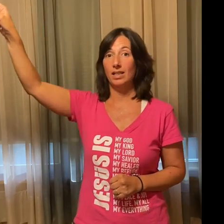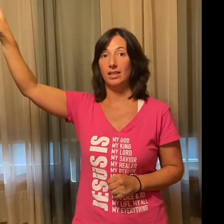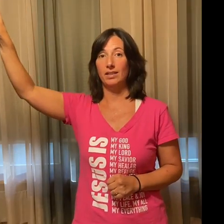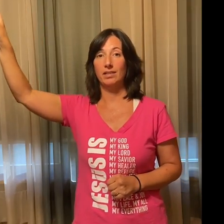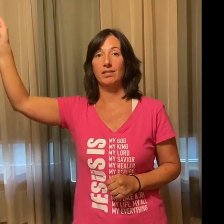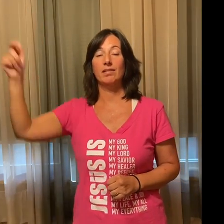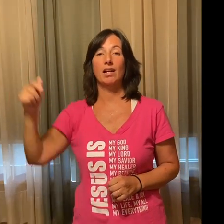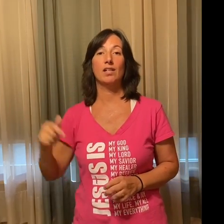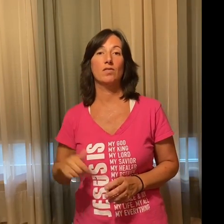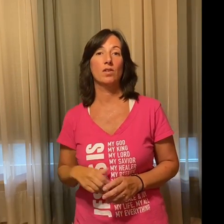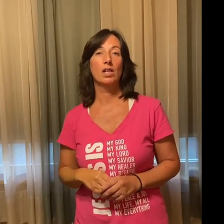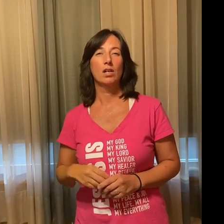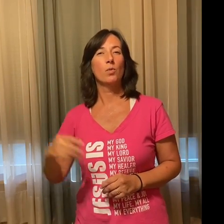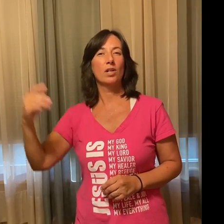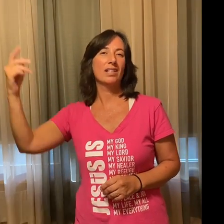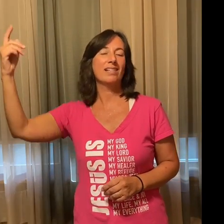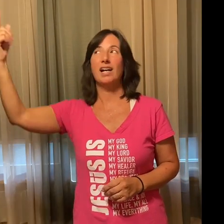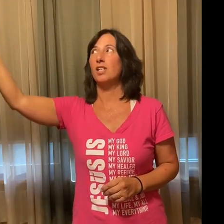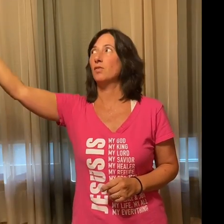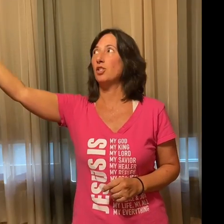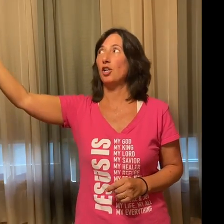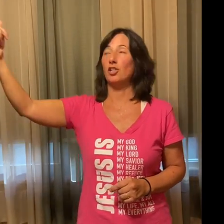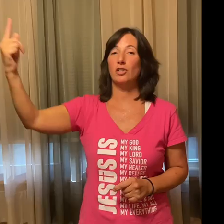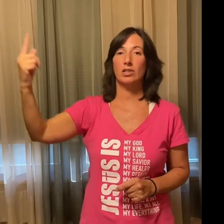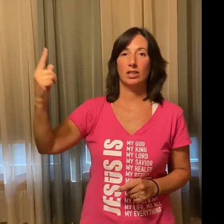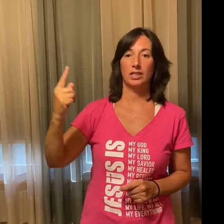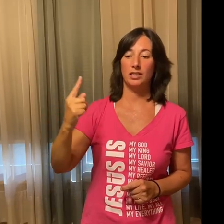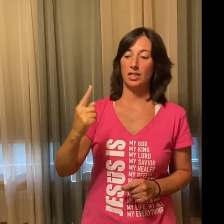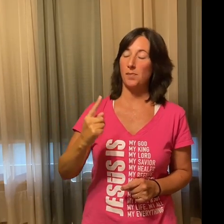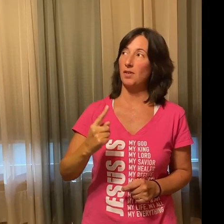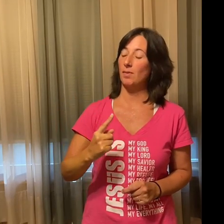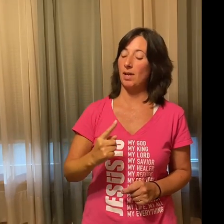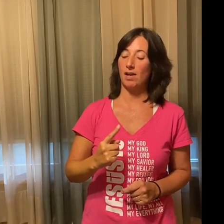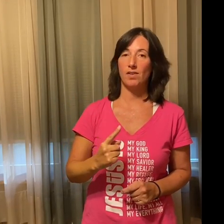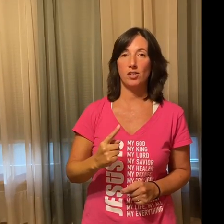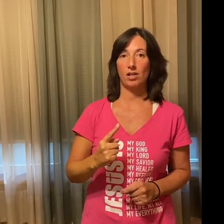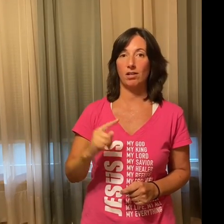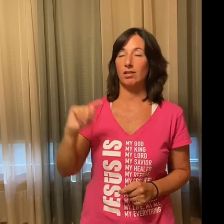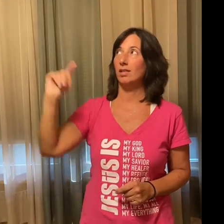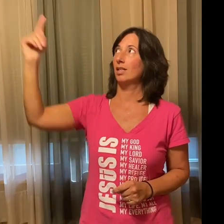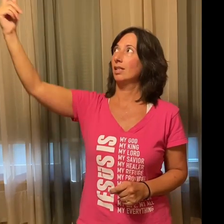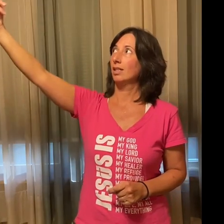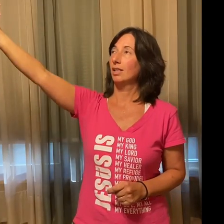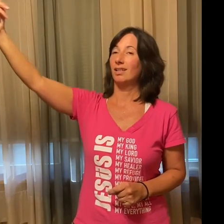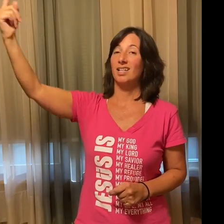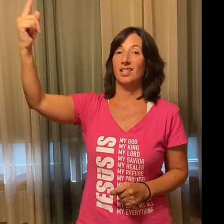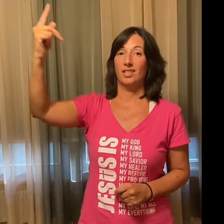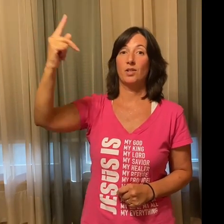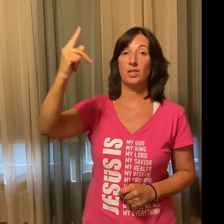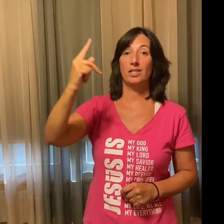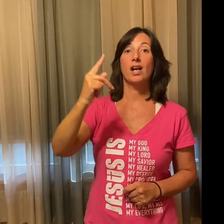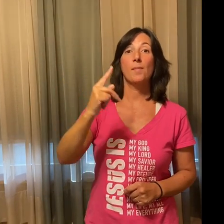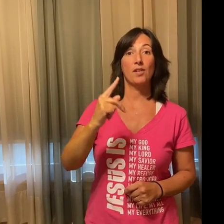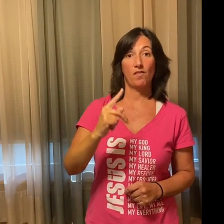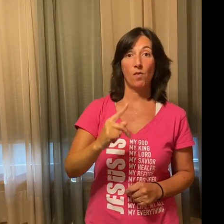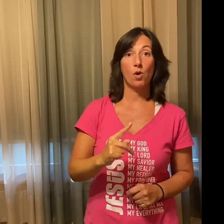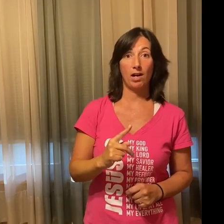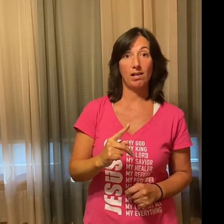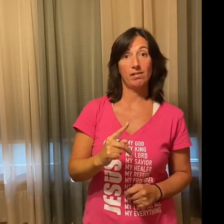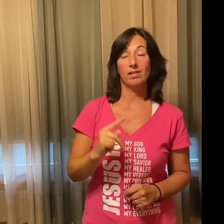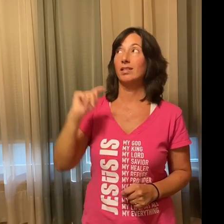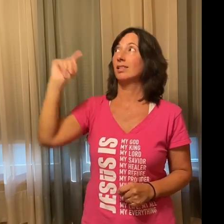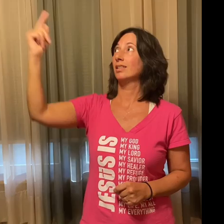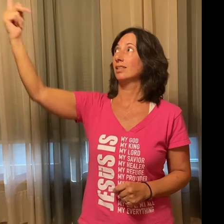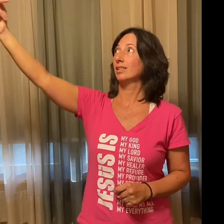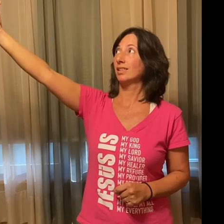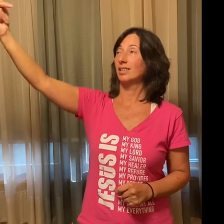he. This is a sign. We're going to sign return because he's coming from heaven to earth. So he's coming for